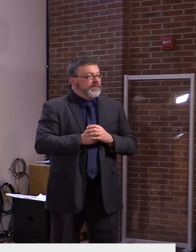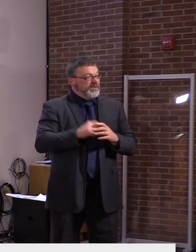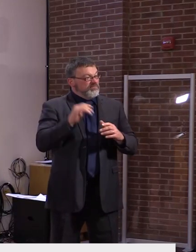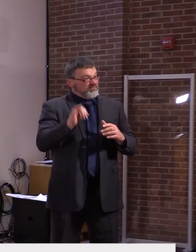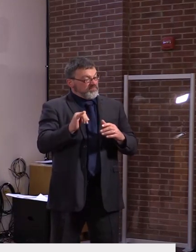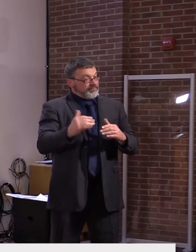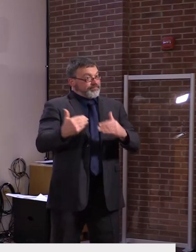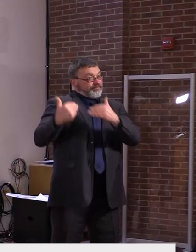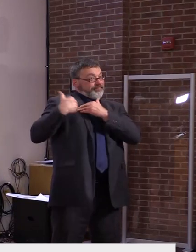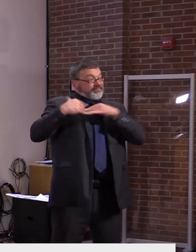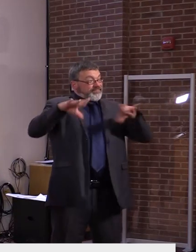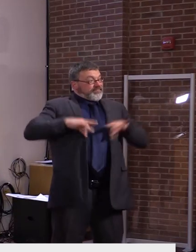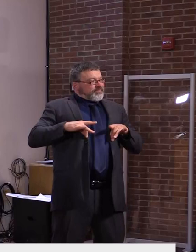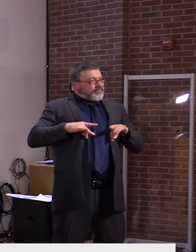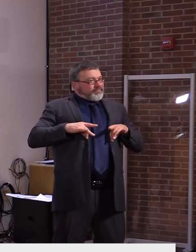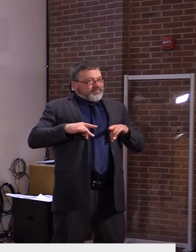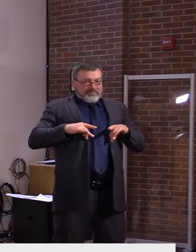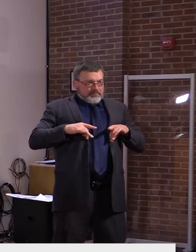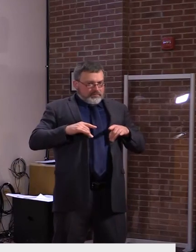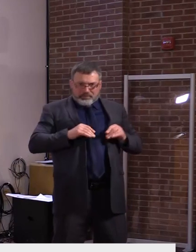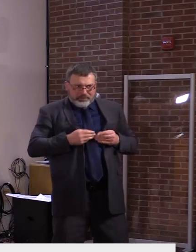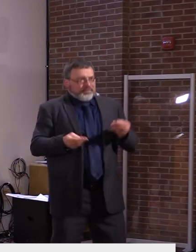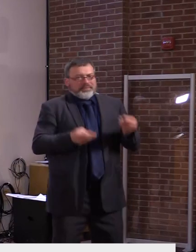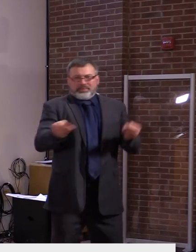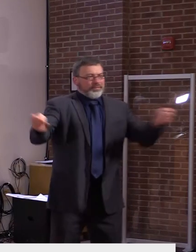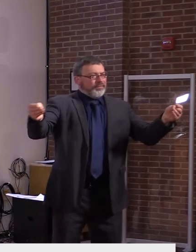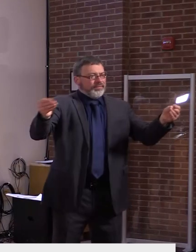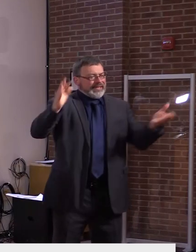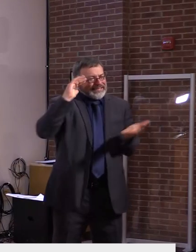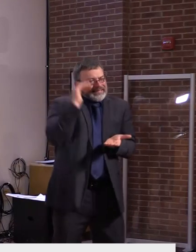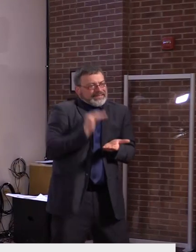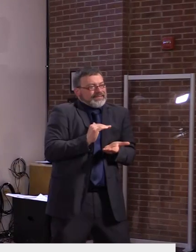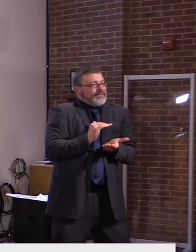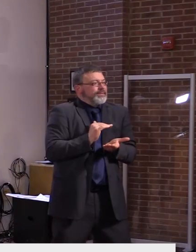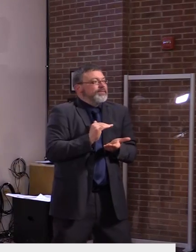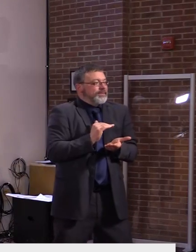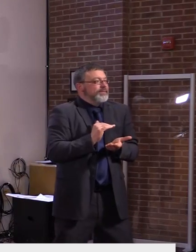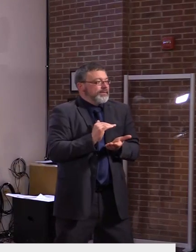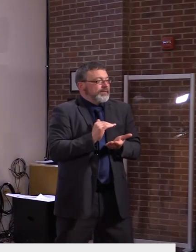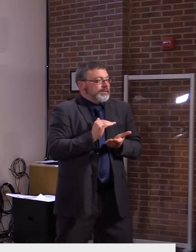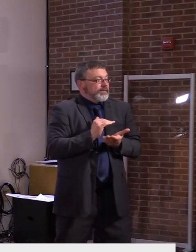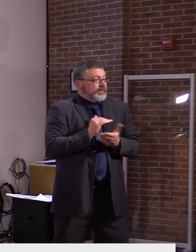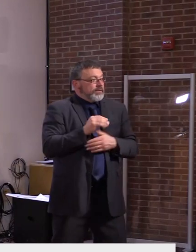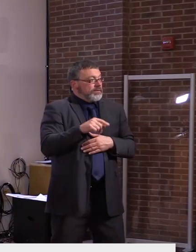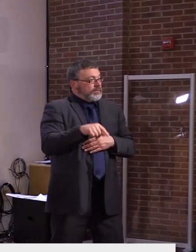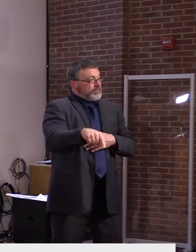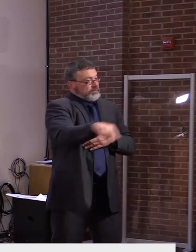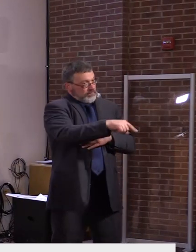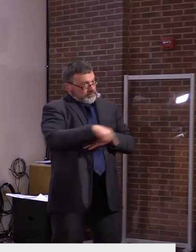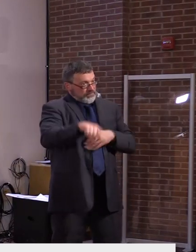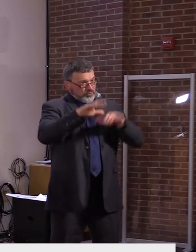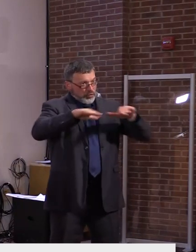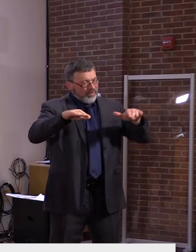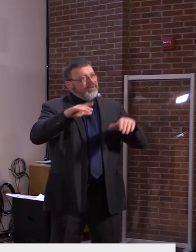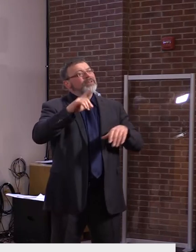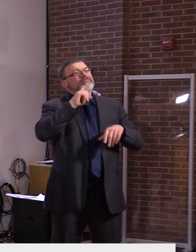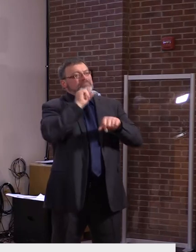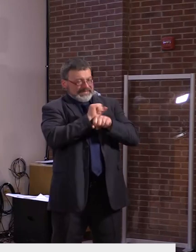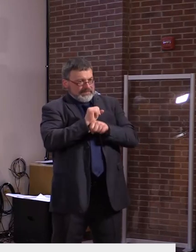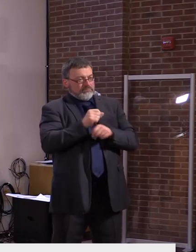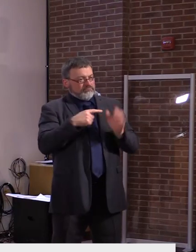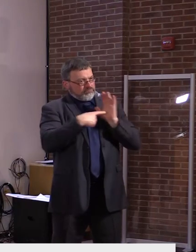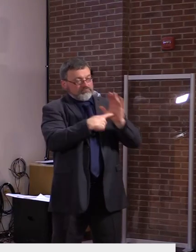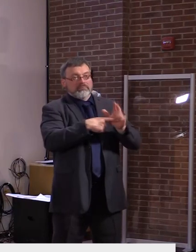virus. And because children can have such a high rate of asymptomatic illness, this also helps protect